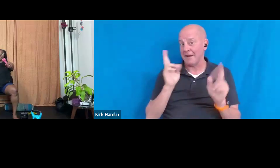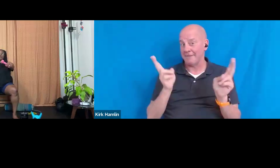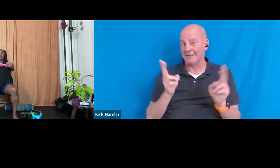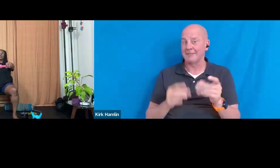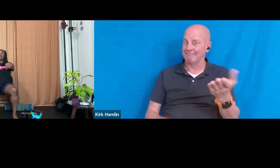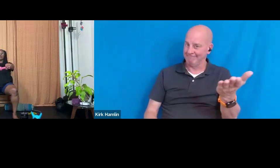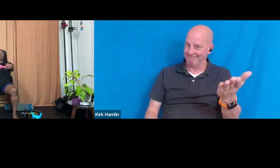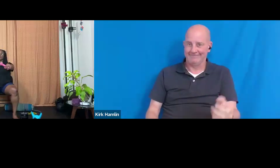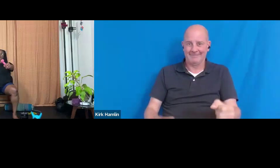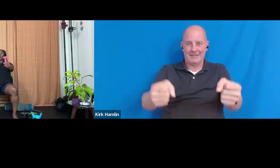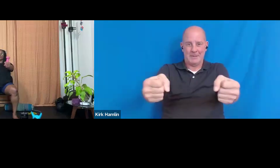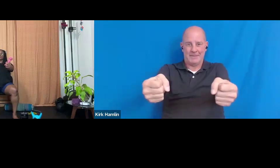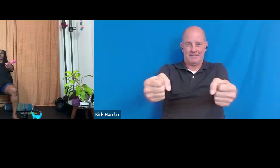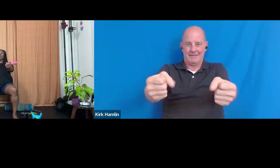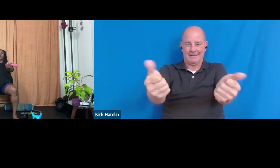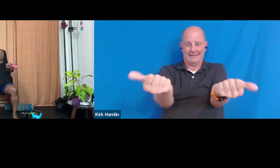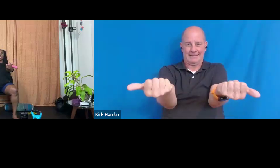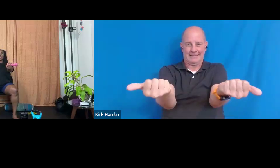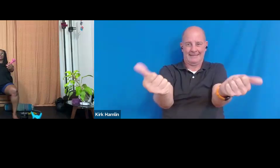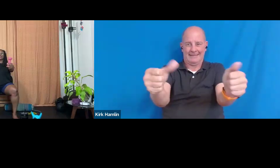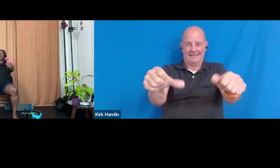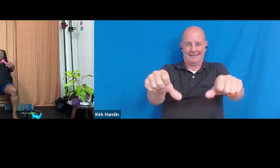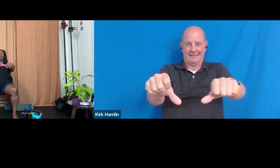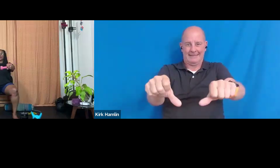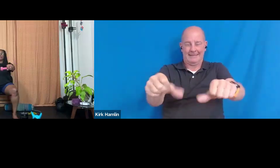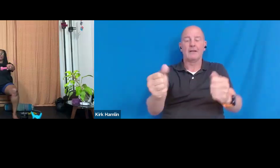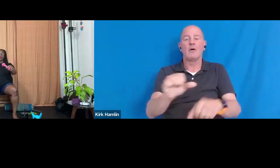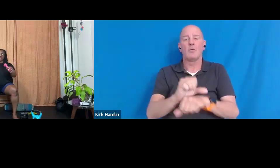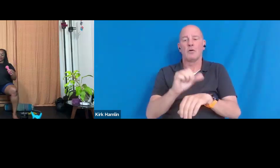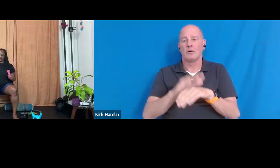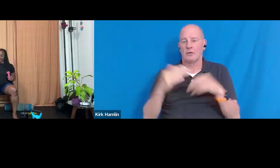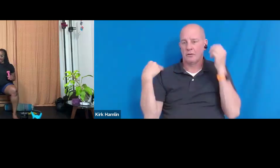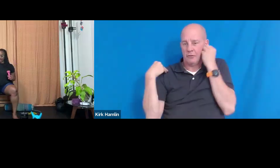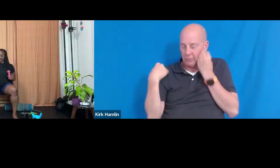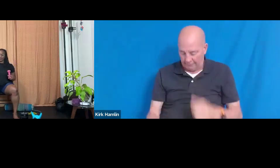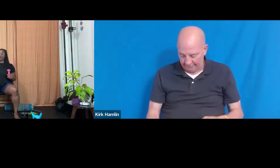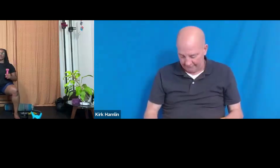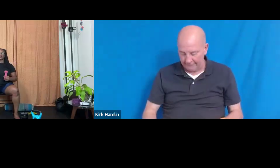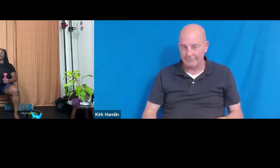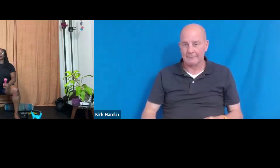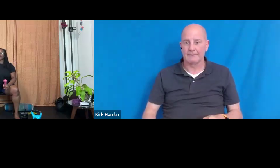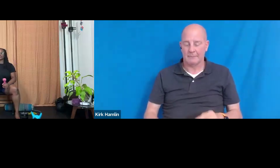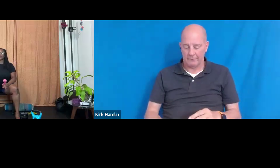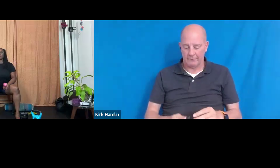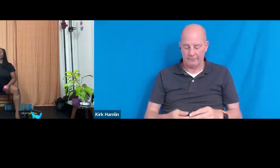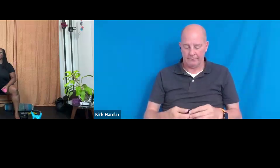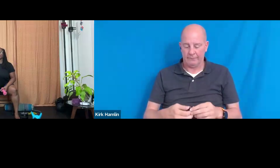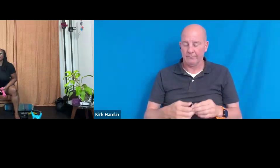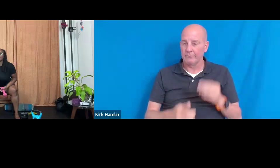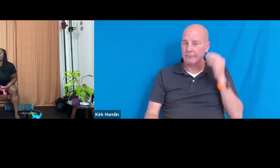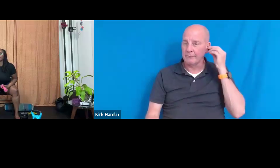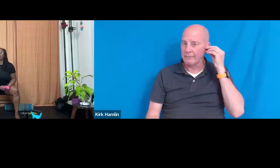up. So now you're working on your shoulders at the same time. Okay, we're all on the same page